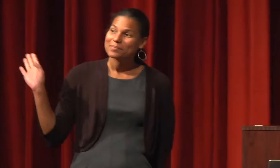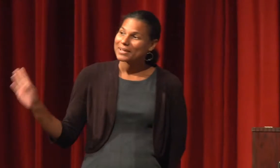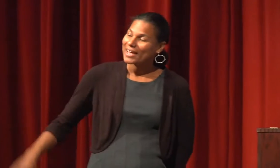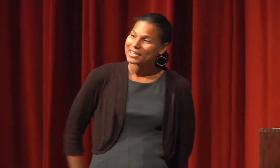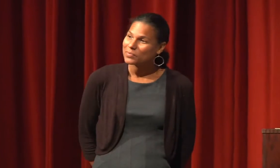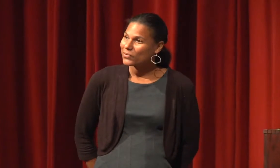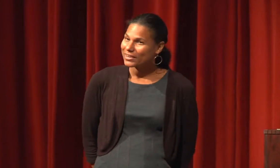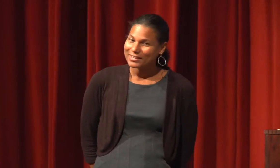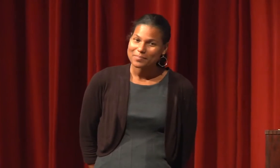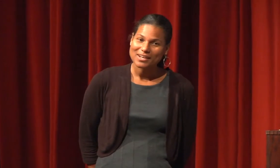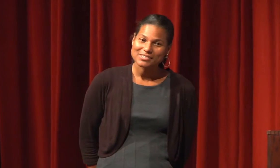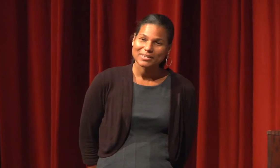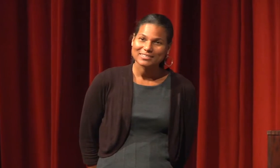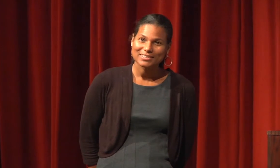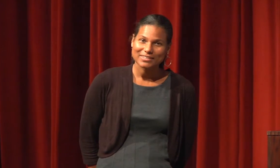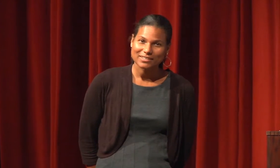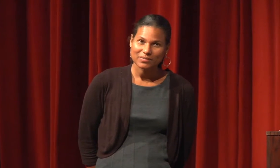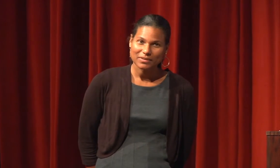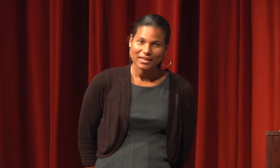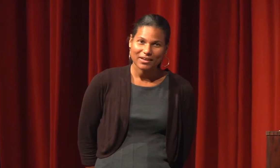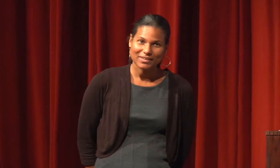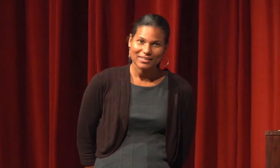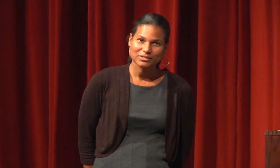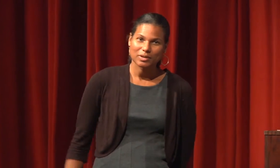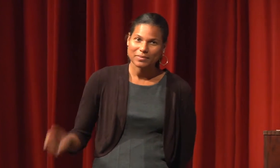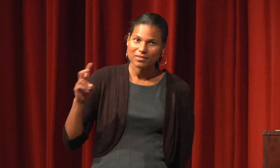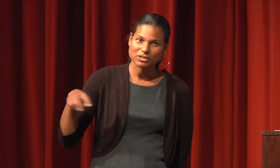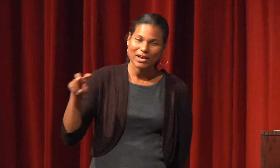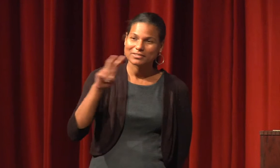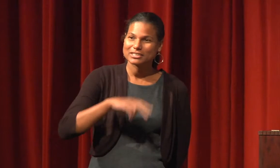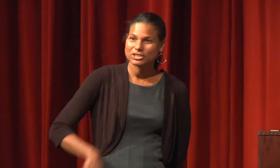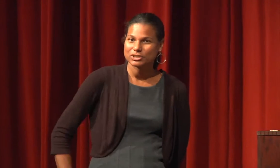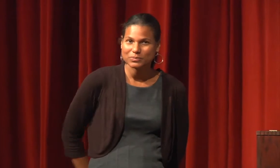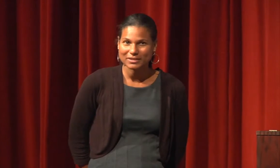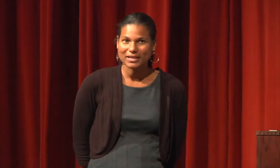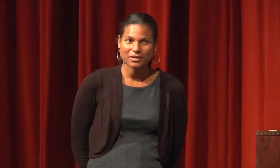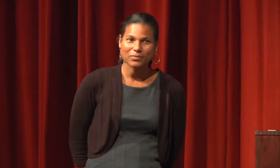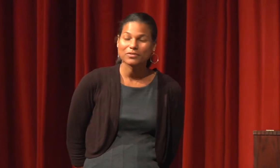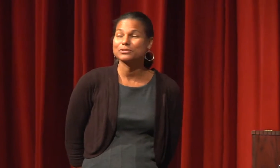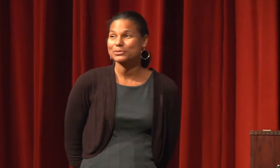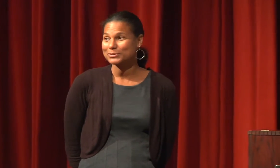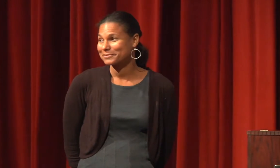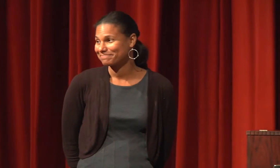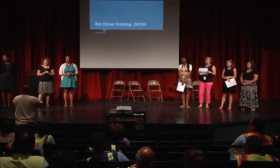I'm Eileen Warren. I'm also an itinerant in the county, so I'm kind of a traveling teacher with quite a few schools.